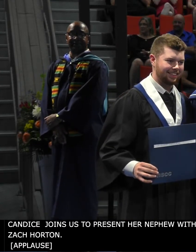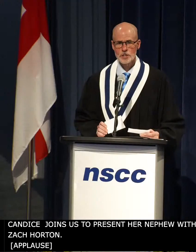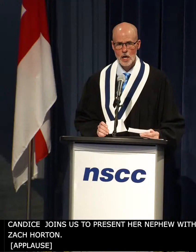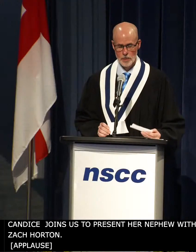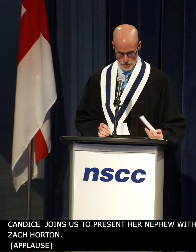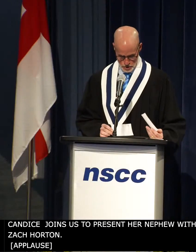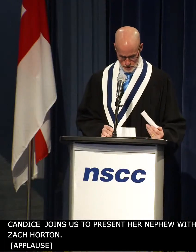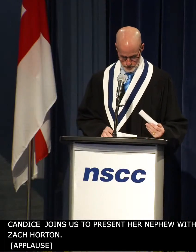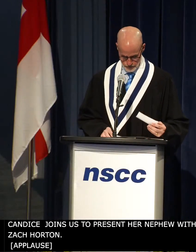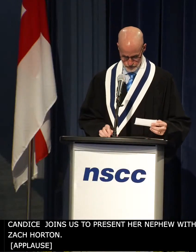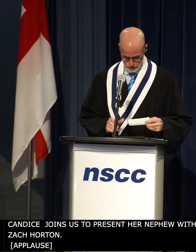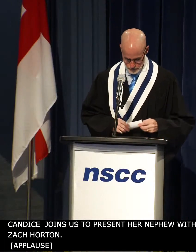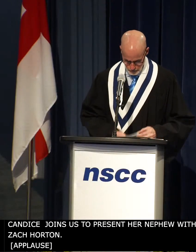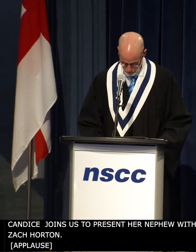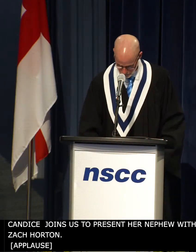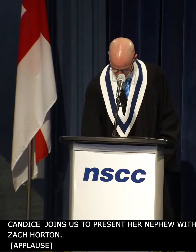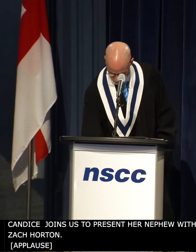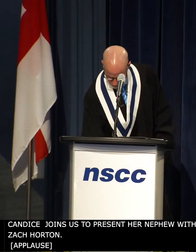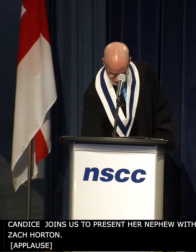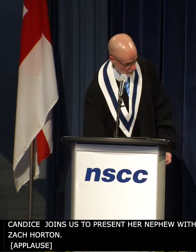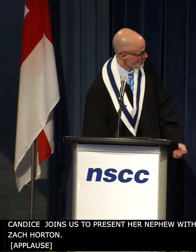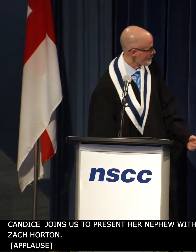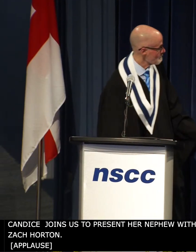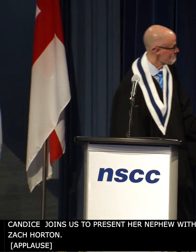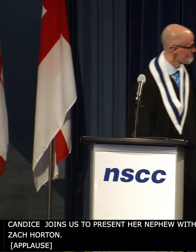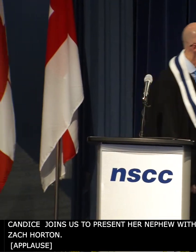Tyler Thomas.